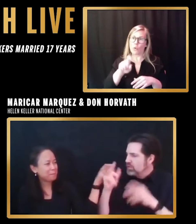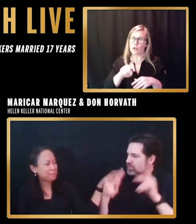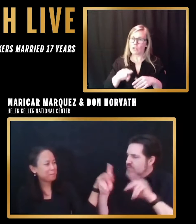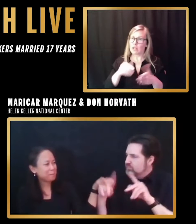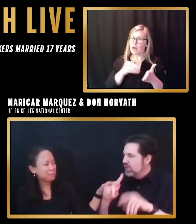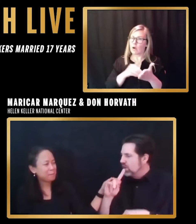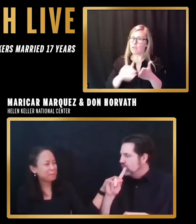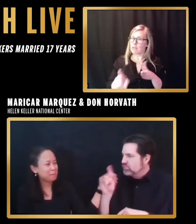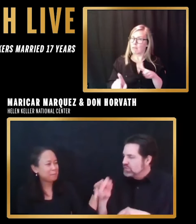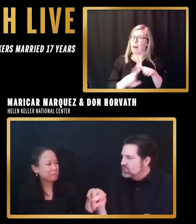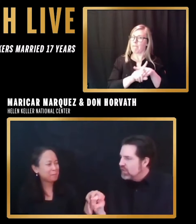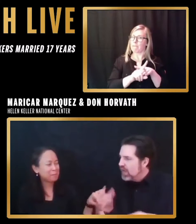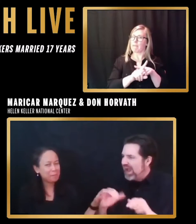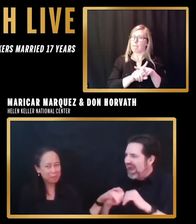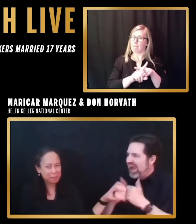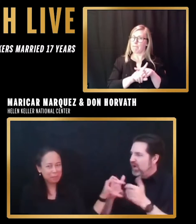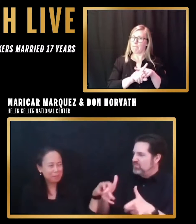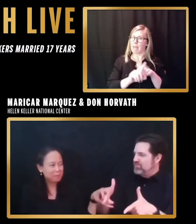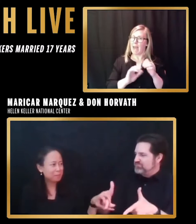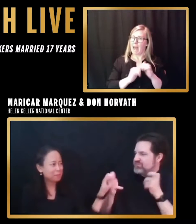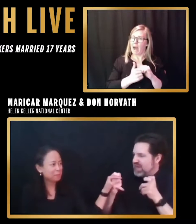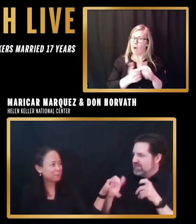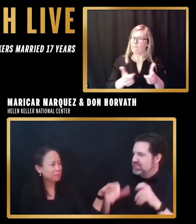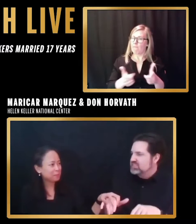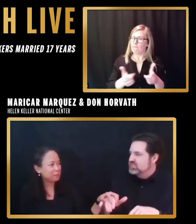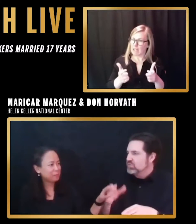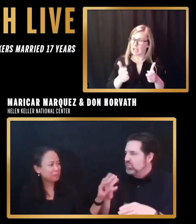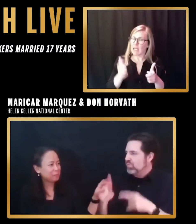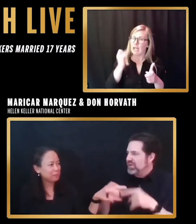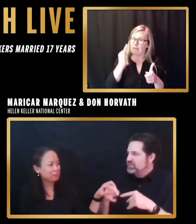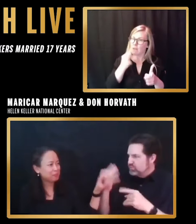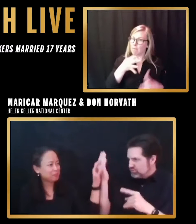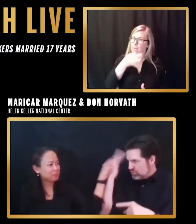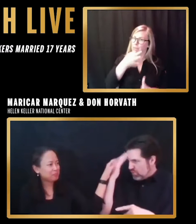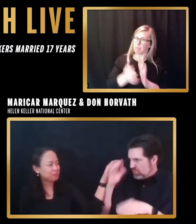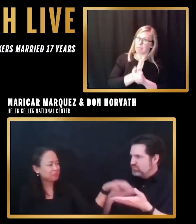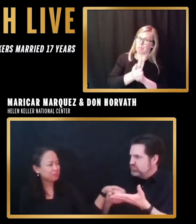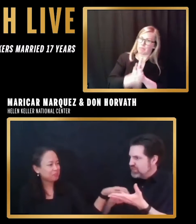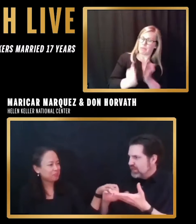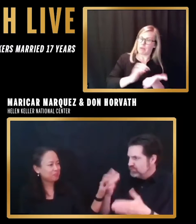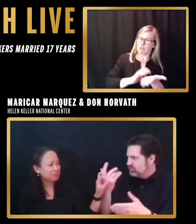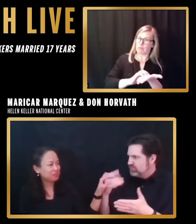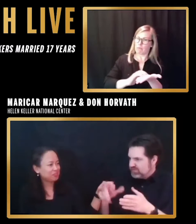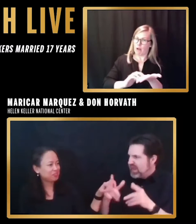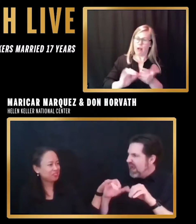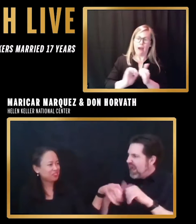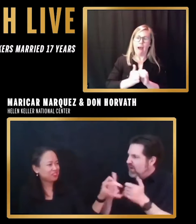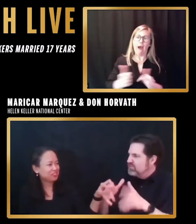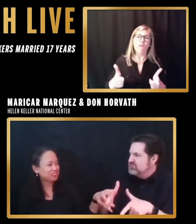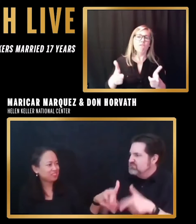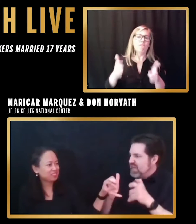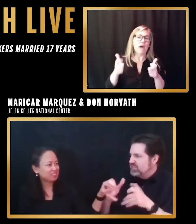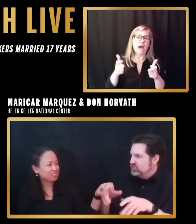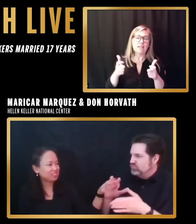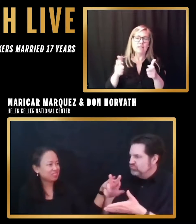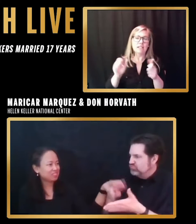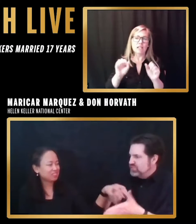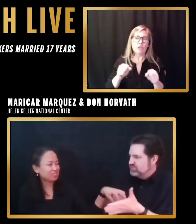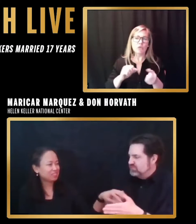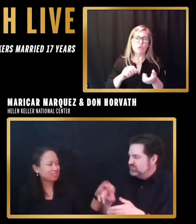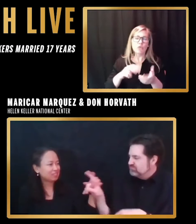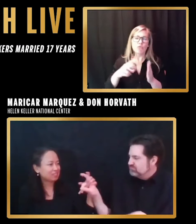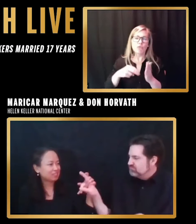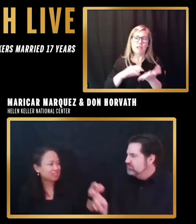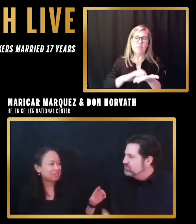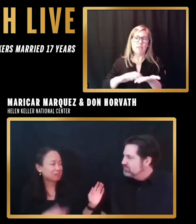is how fast, when you're really proficient at Braille, how fast can you read messages through Braille?